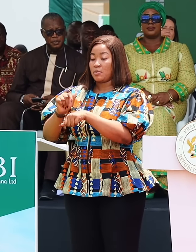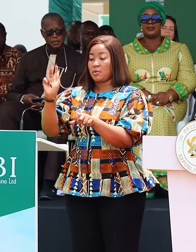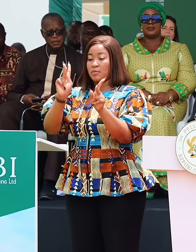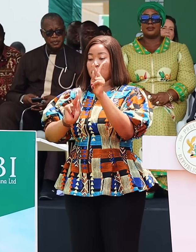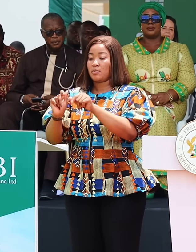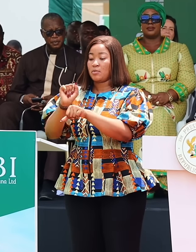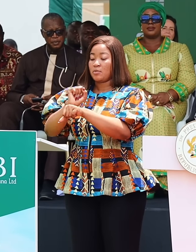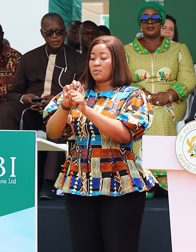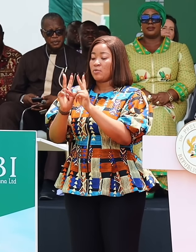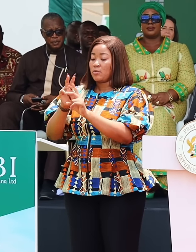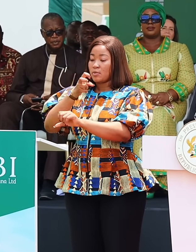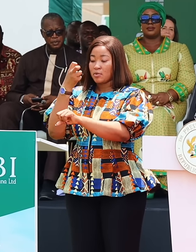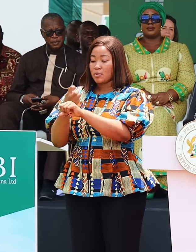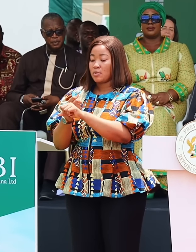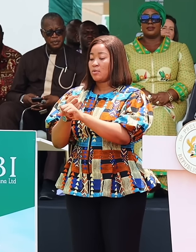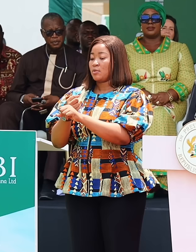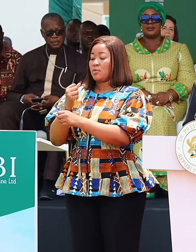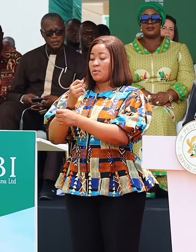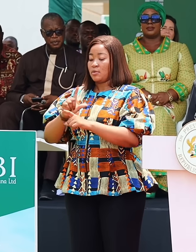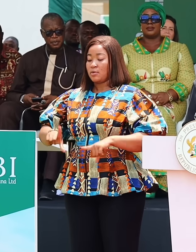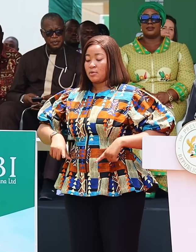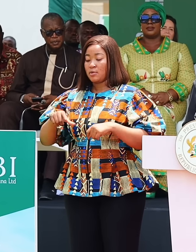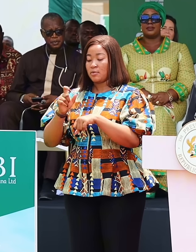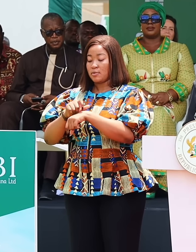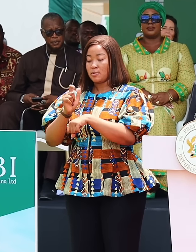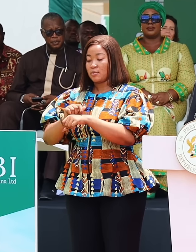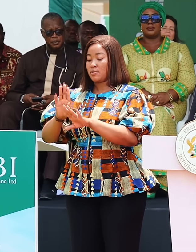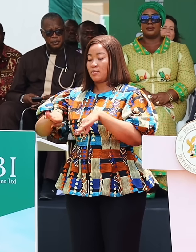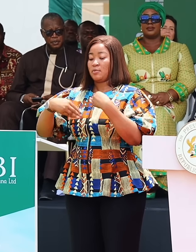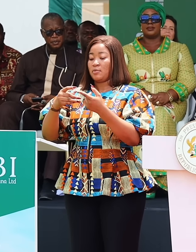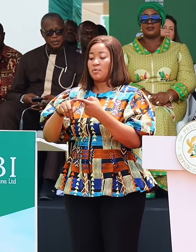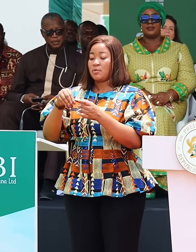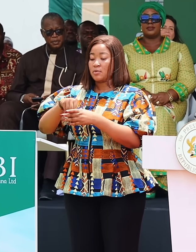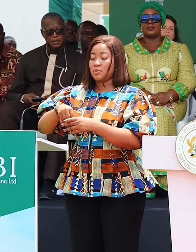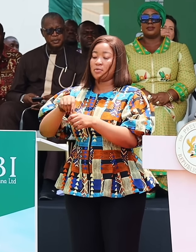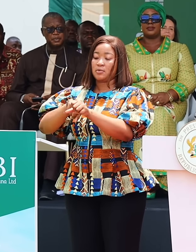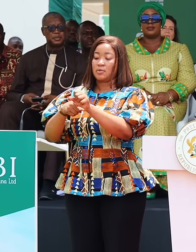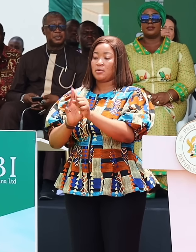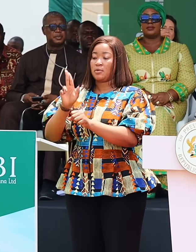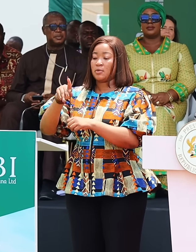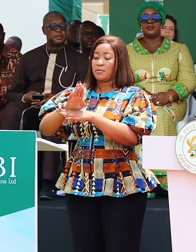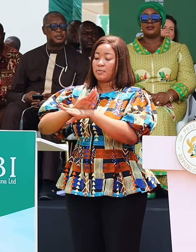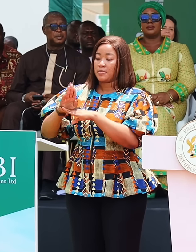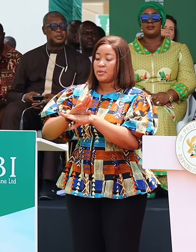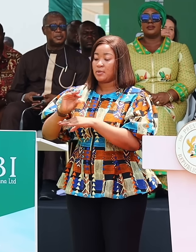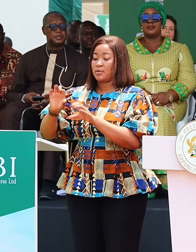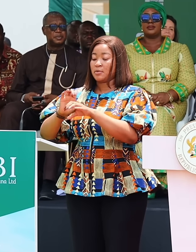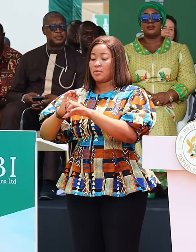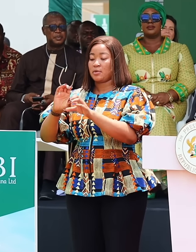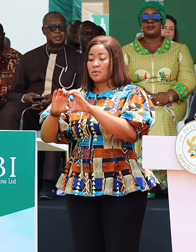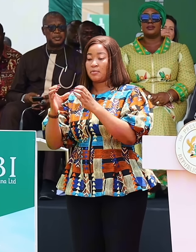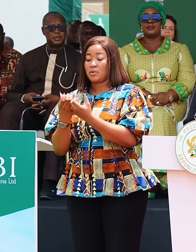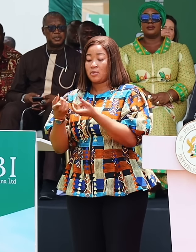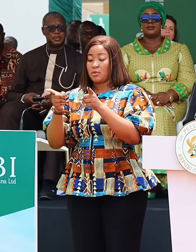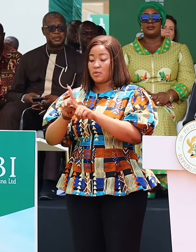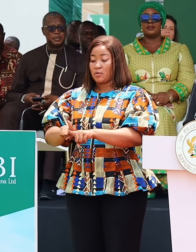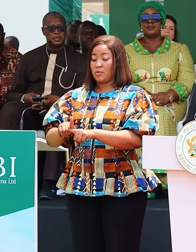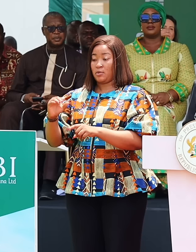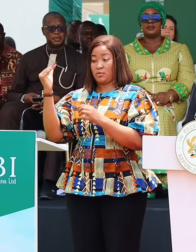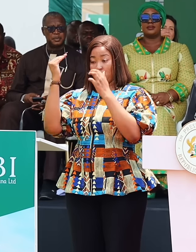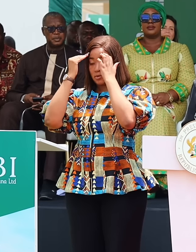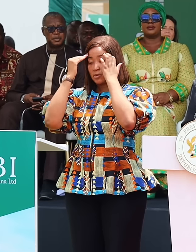work very hard. They invest their lifetime in setting up industry and businesses. And when the main